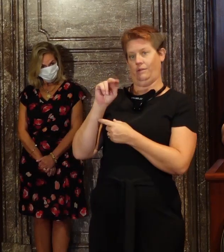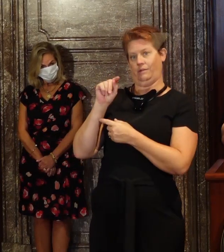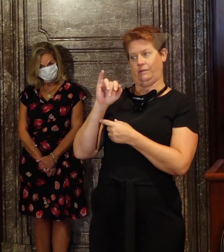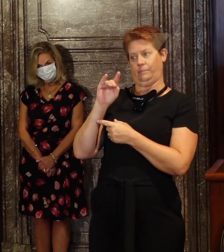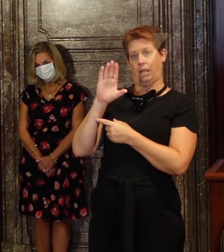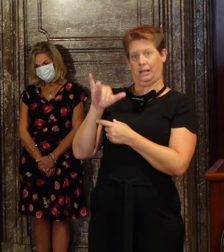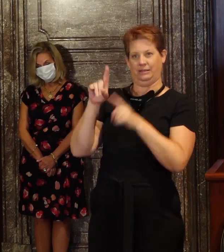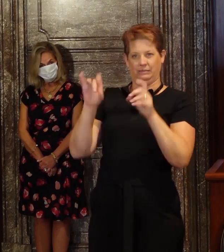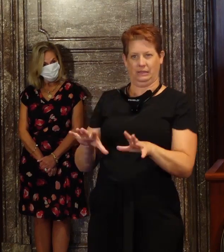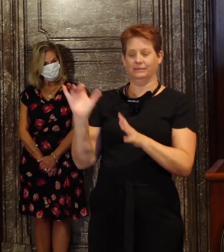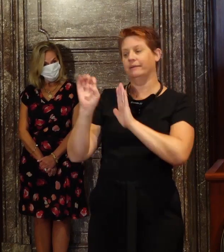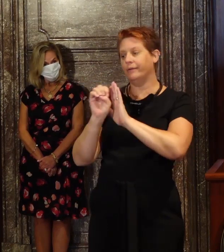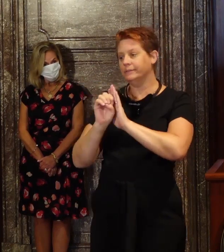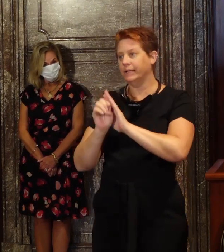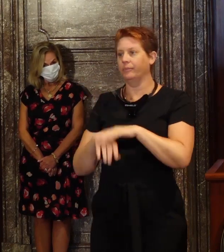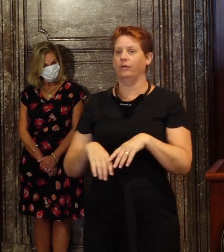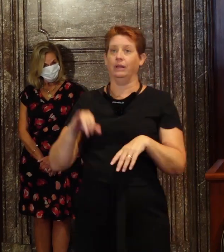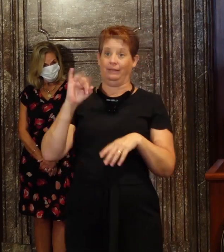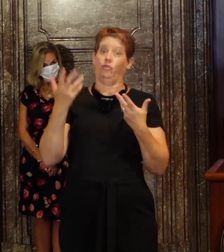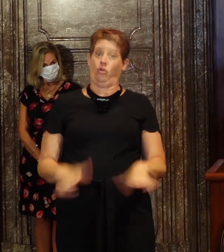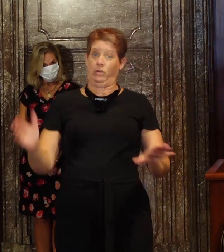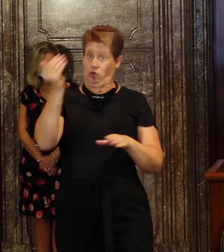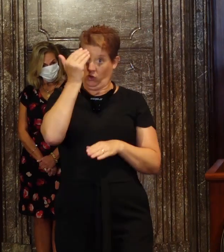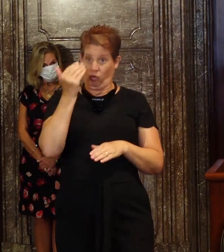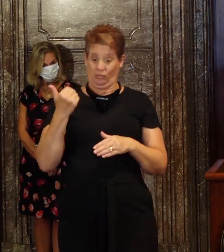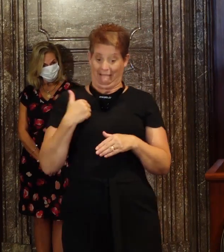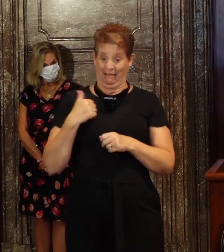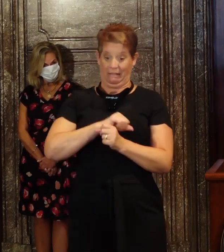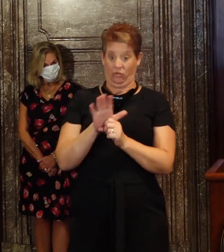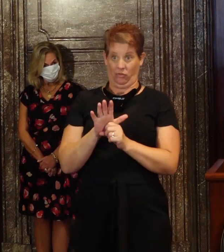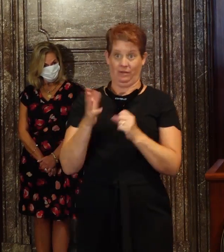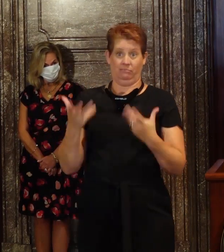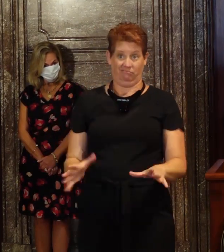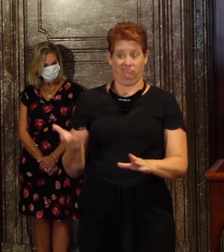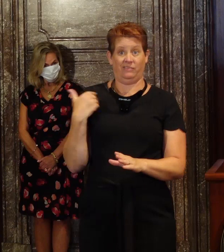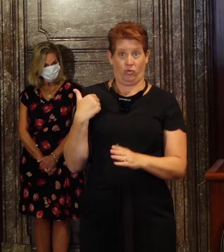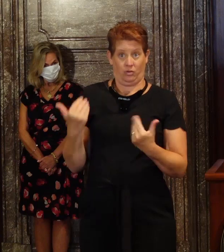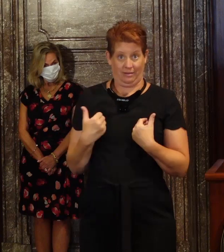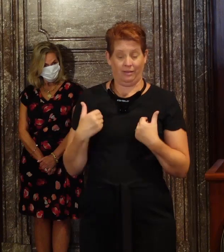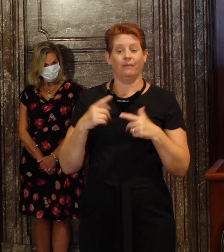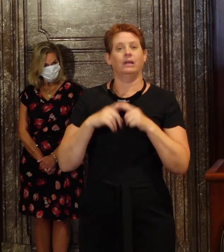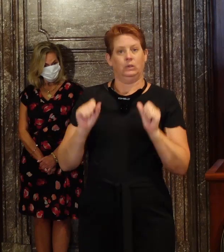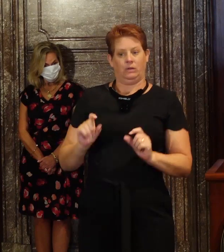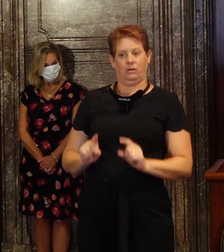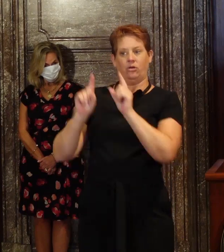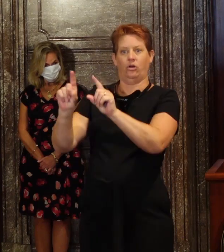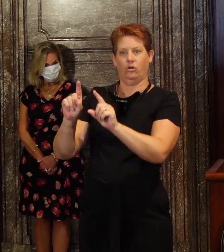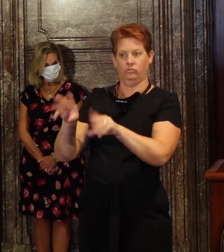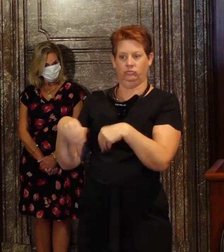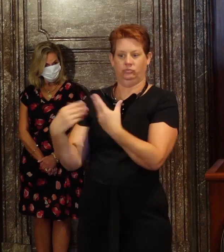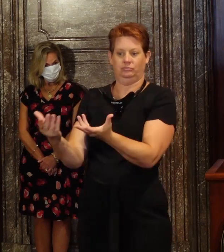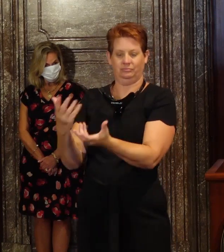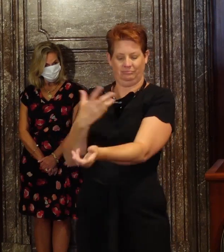you donate, if you know that you've had COVID-19, you have a positive test, you can go and donate